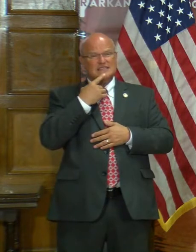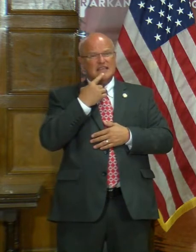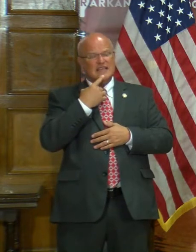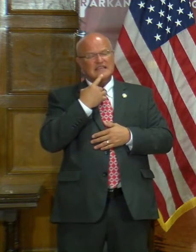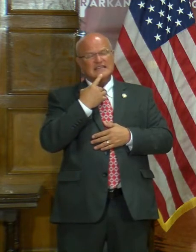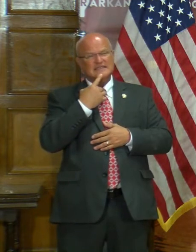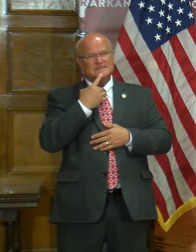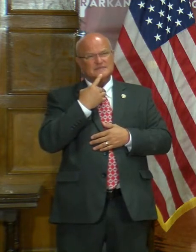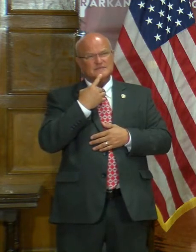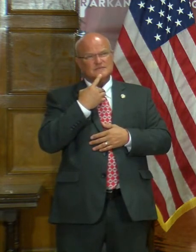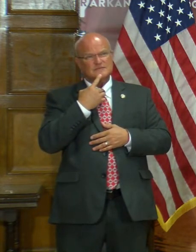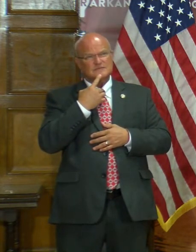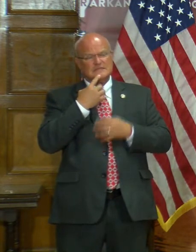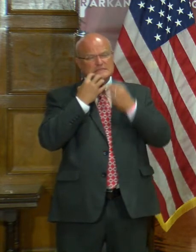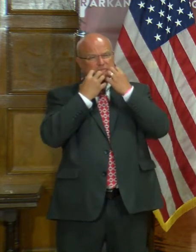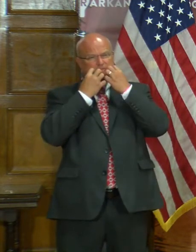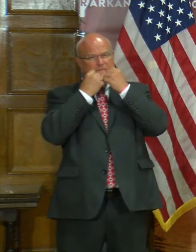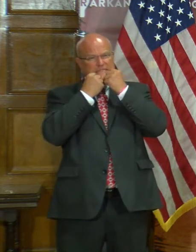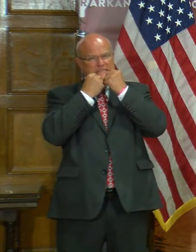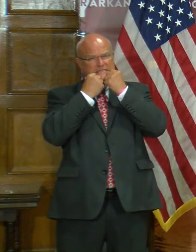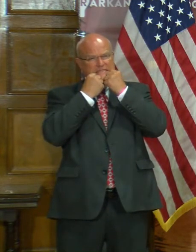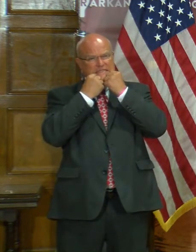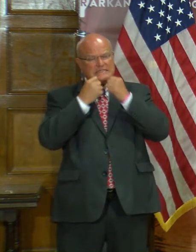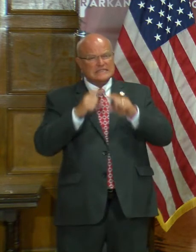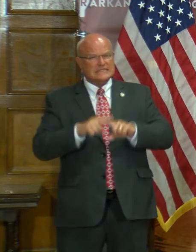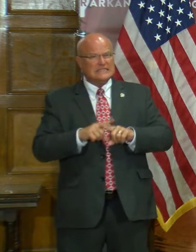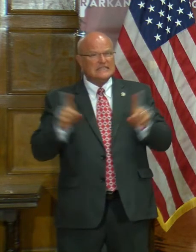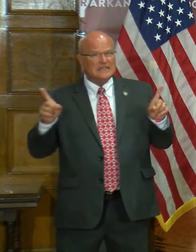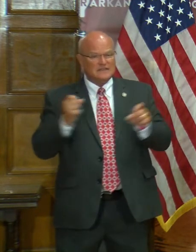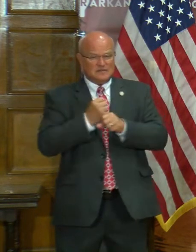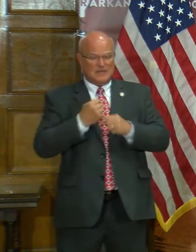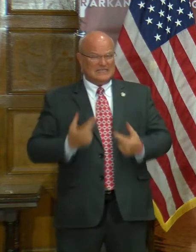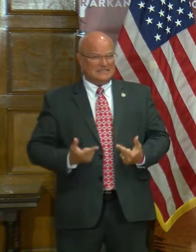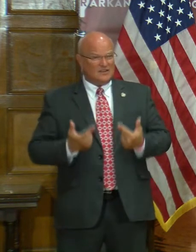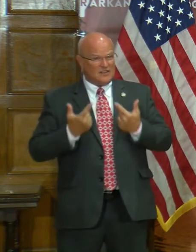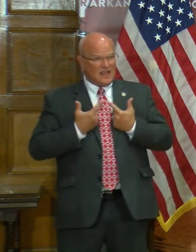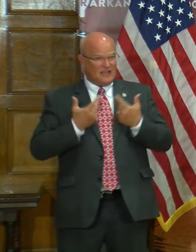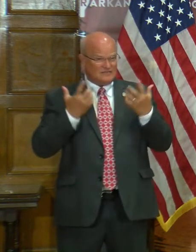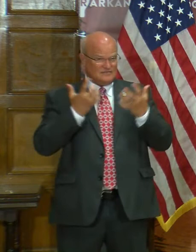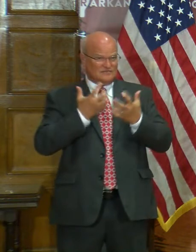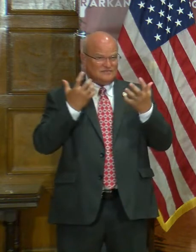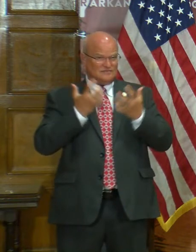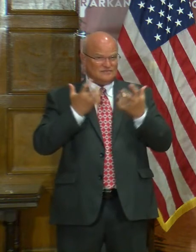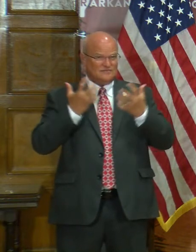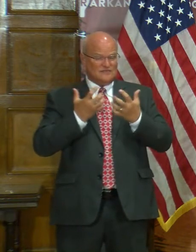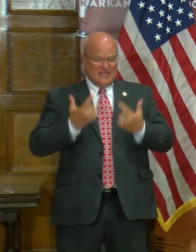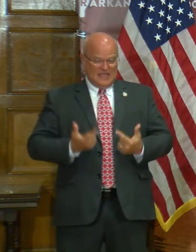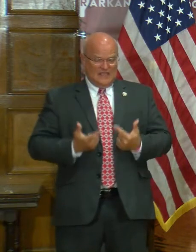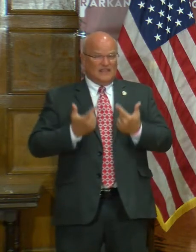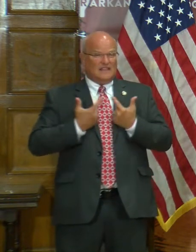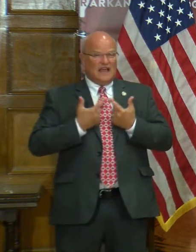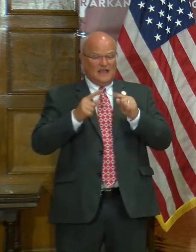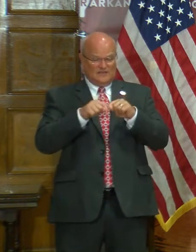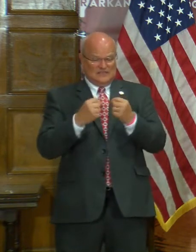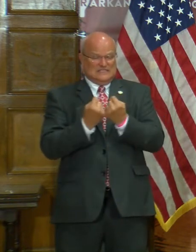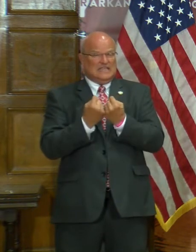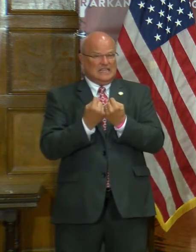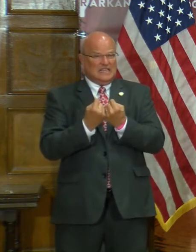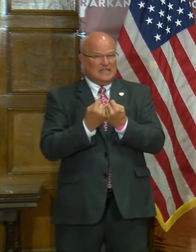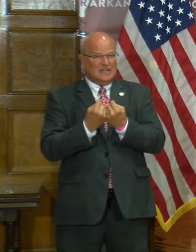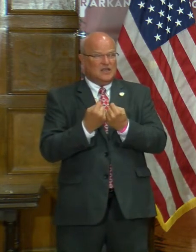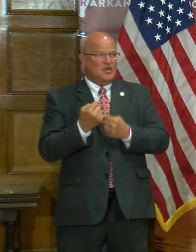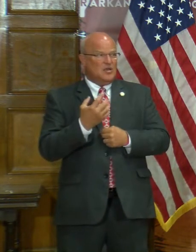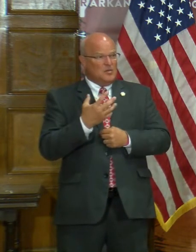such passionate ways as the difference that it makes in their life and the lives of their teammates.